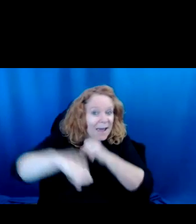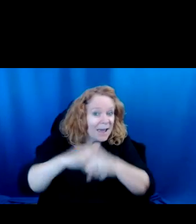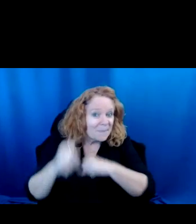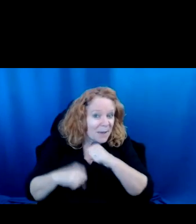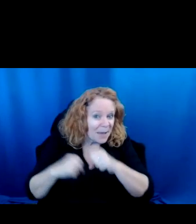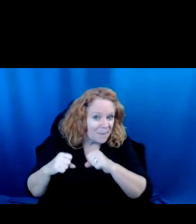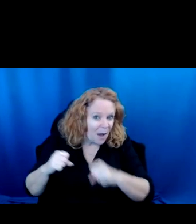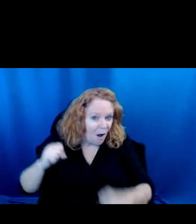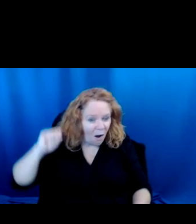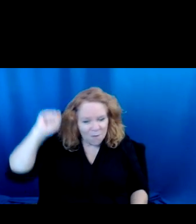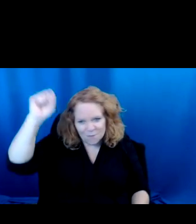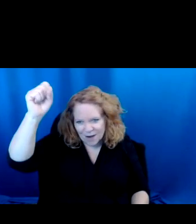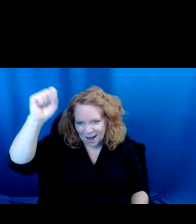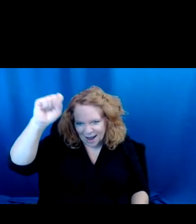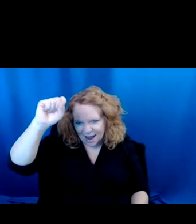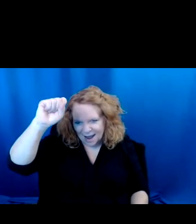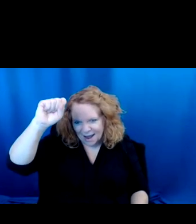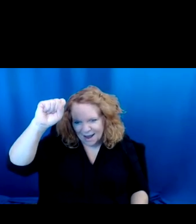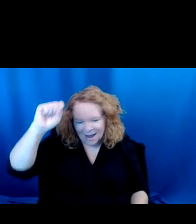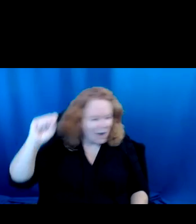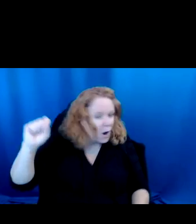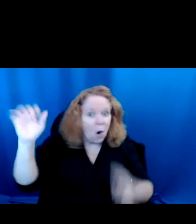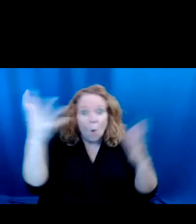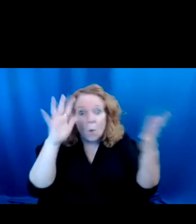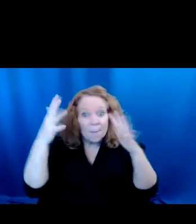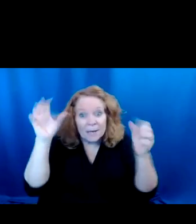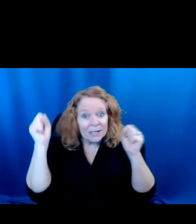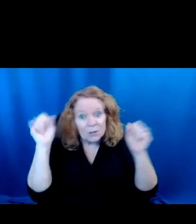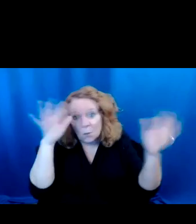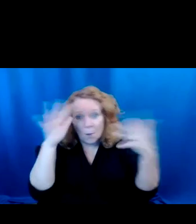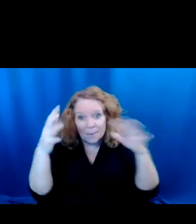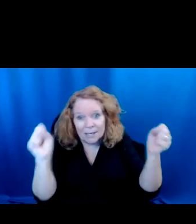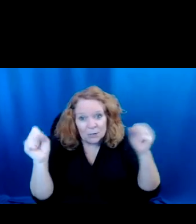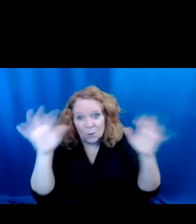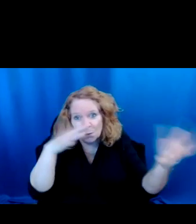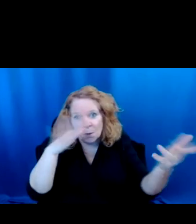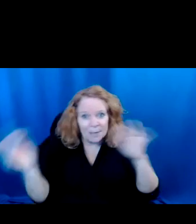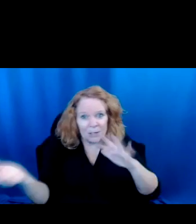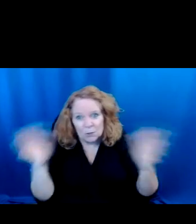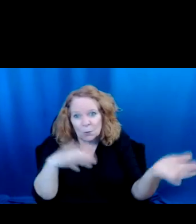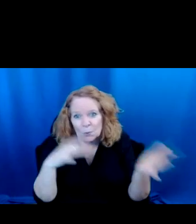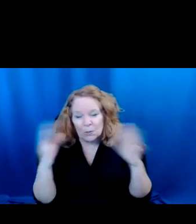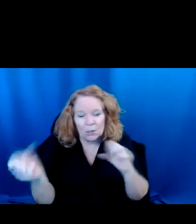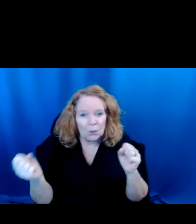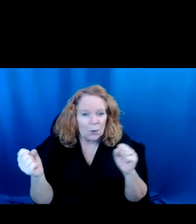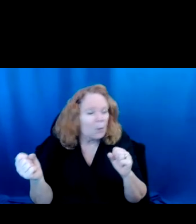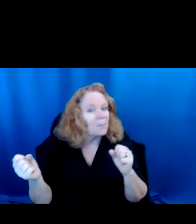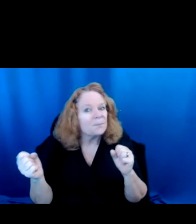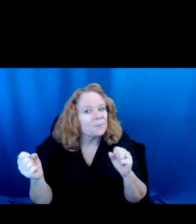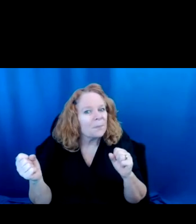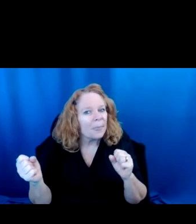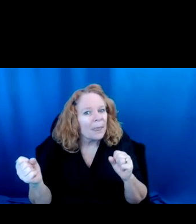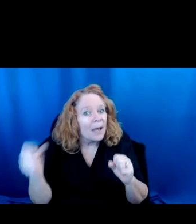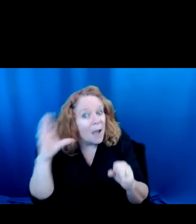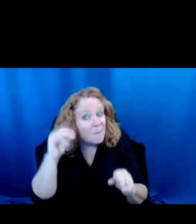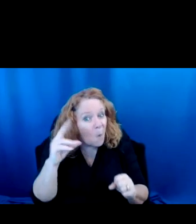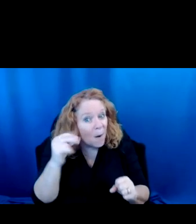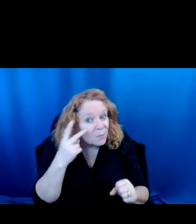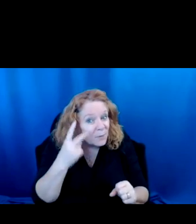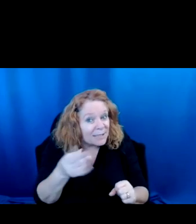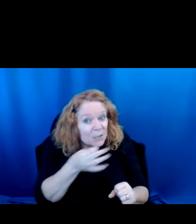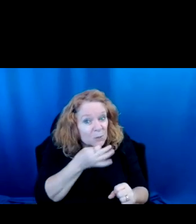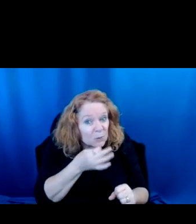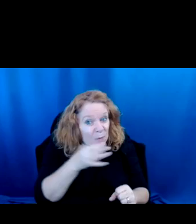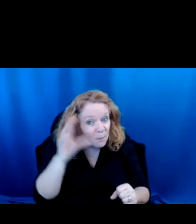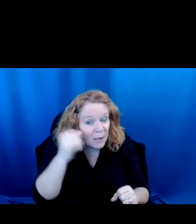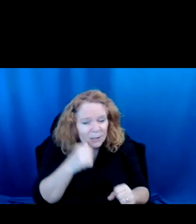hip hooray! Whoopity do, whoopity do, whoopity do, do do. The boys will see you soon, boys and girls.